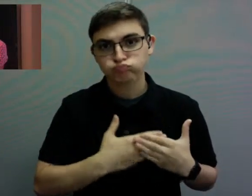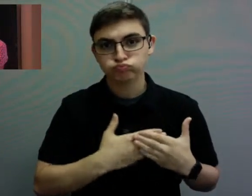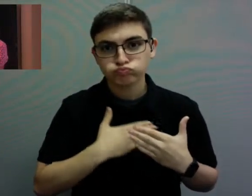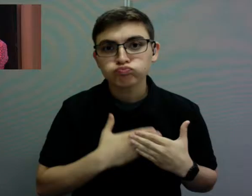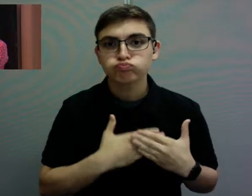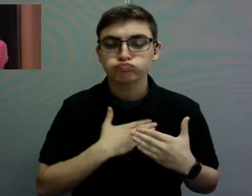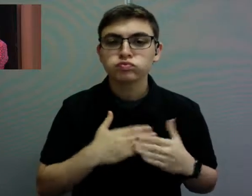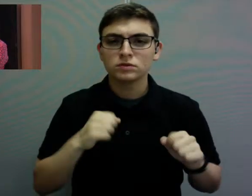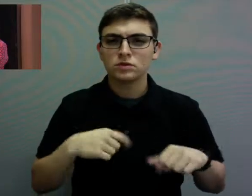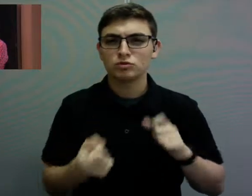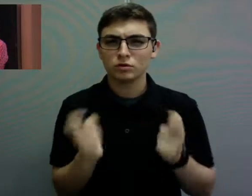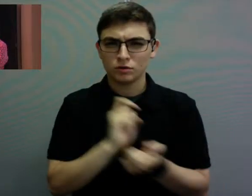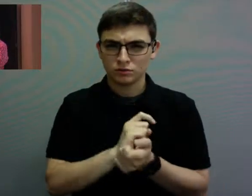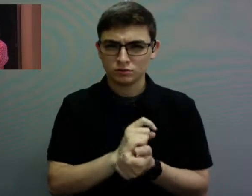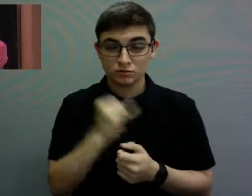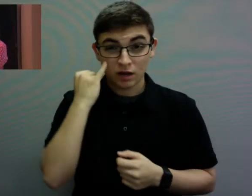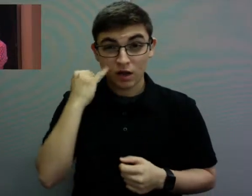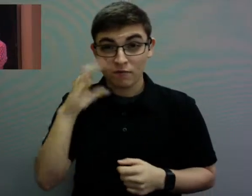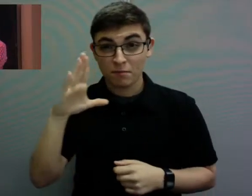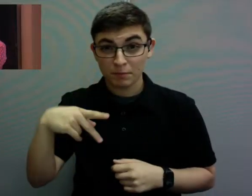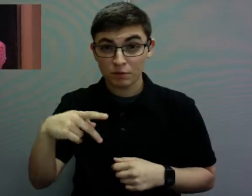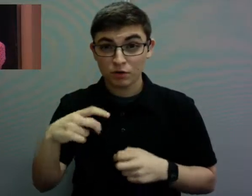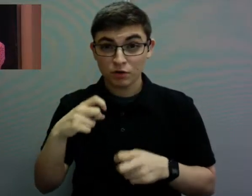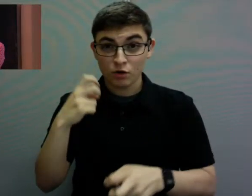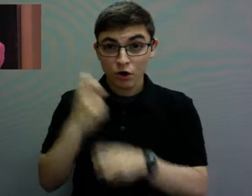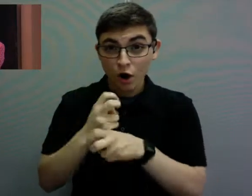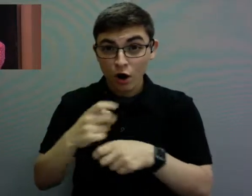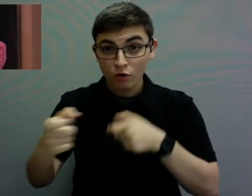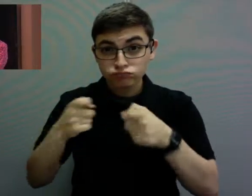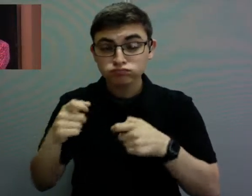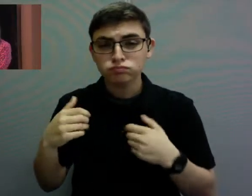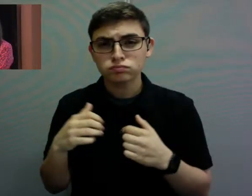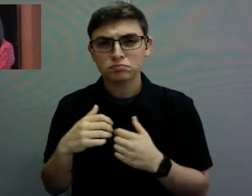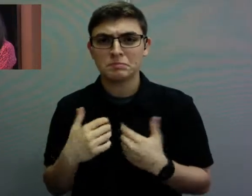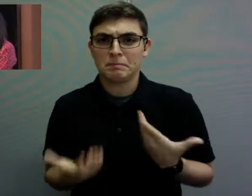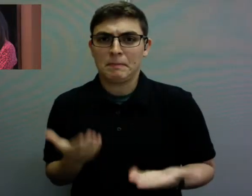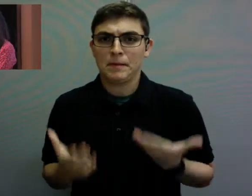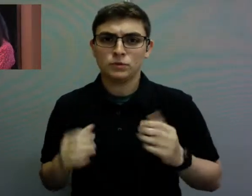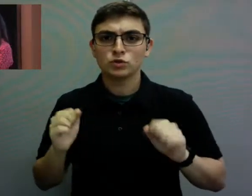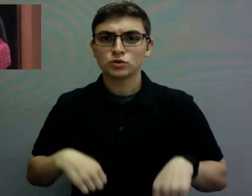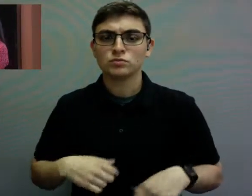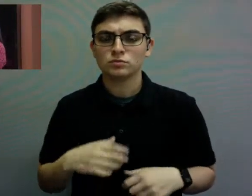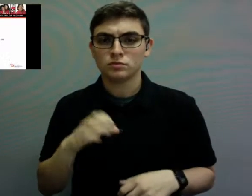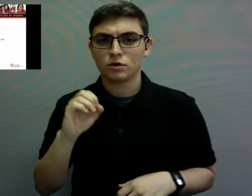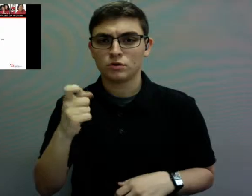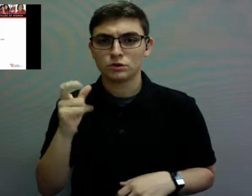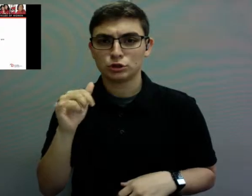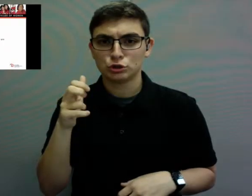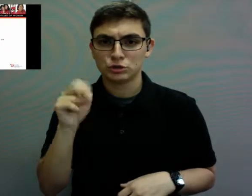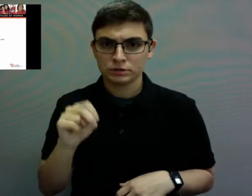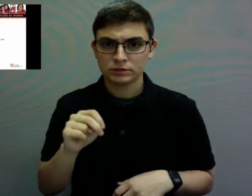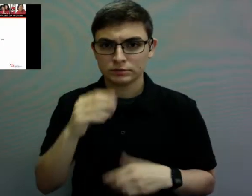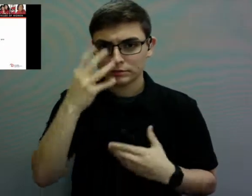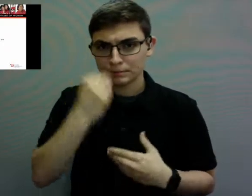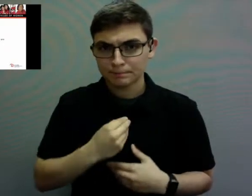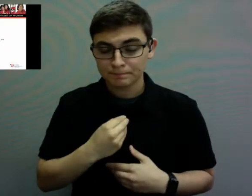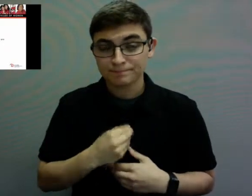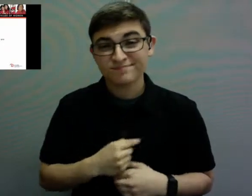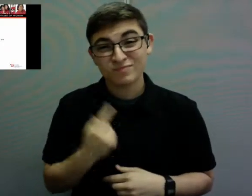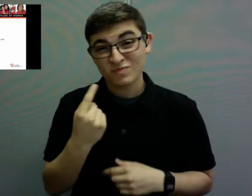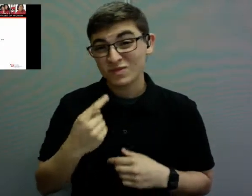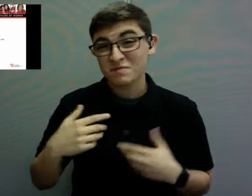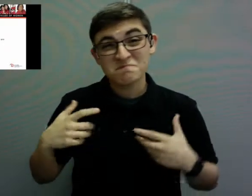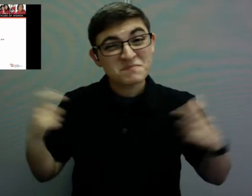to control blood pressure, and that's because they're not getting good oxygen flow at nighttime. So it's something worth checking. Stress or